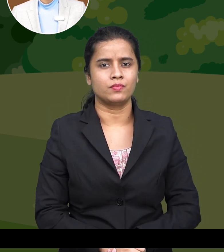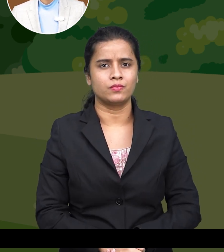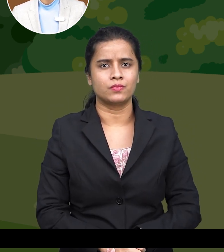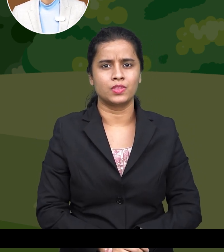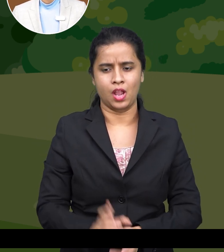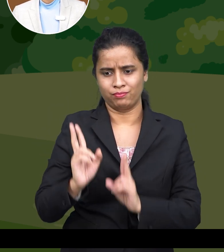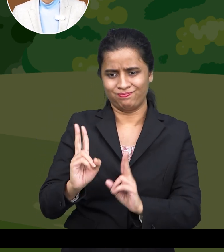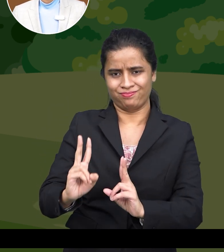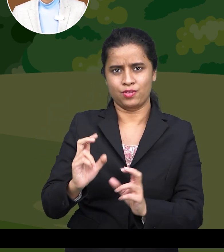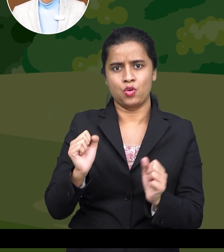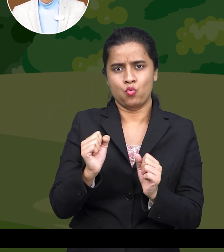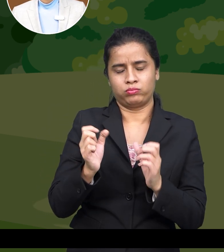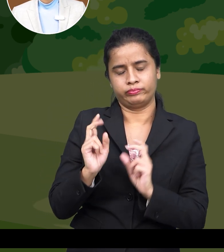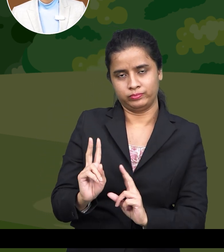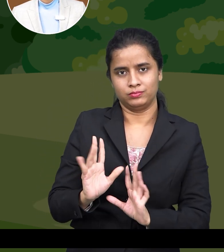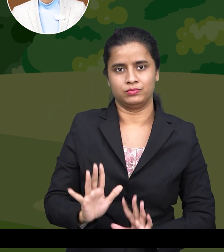Allow it to cool.